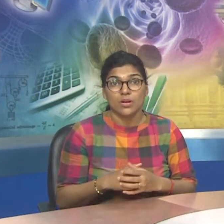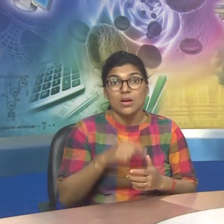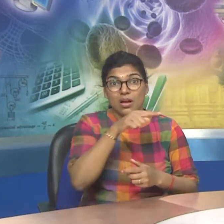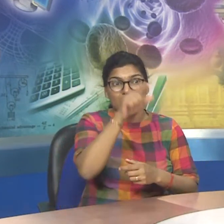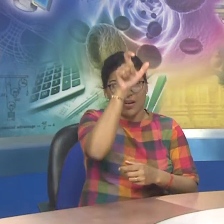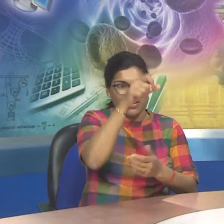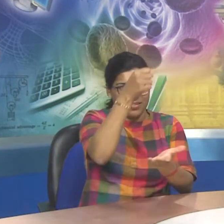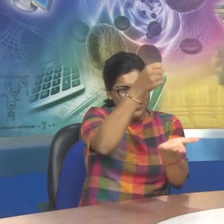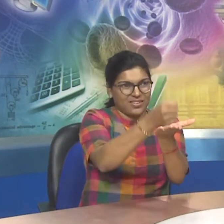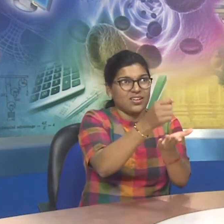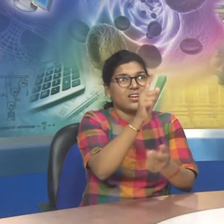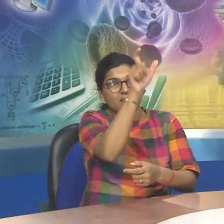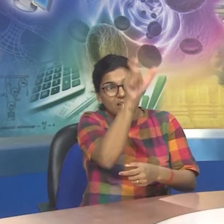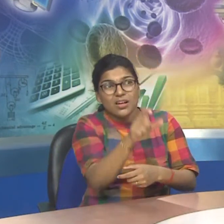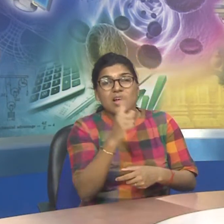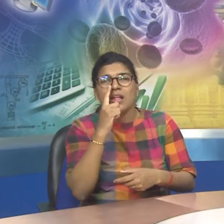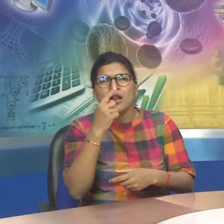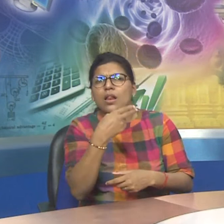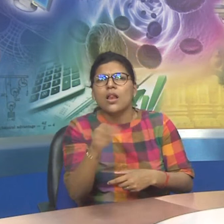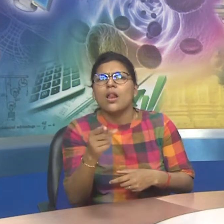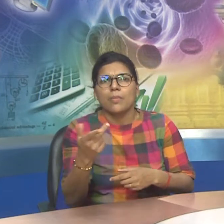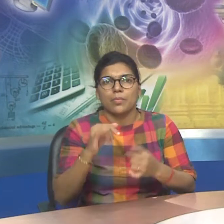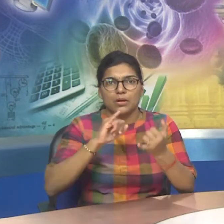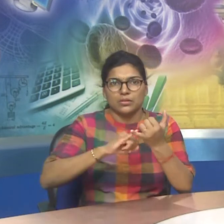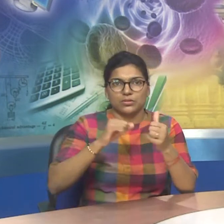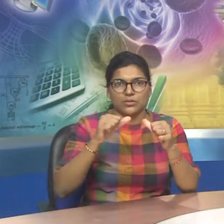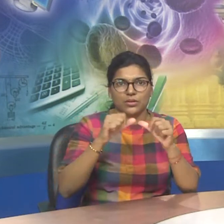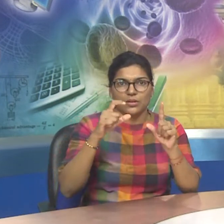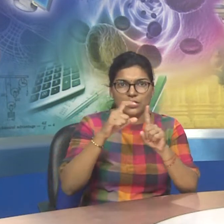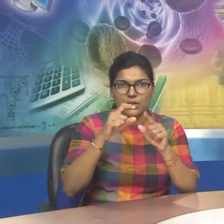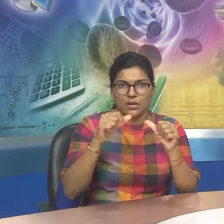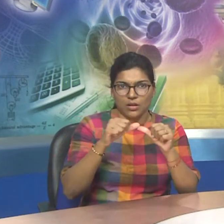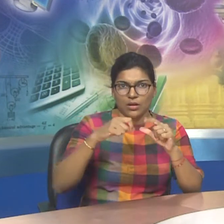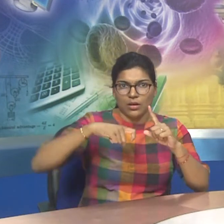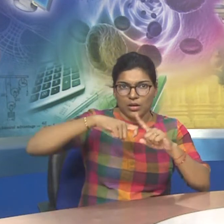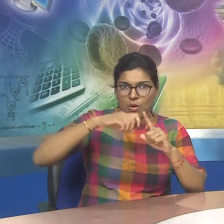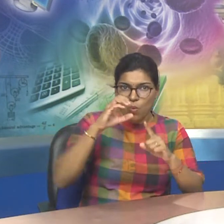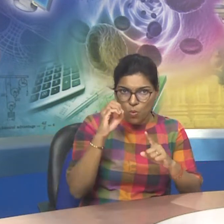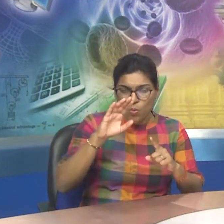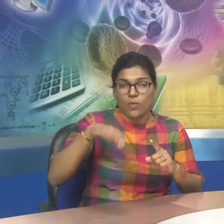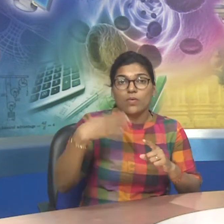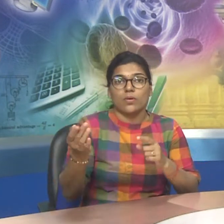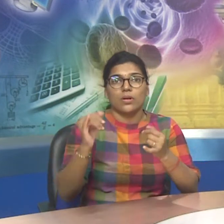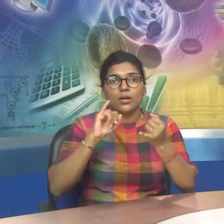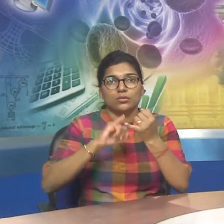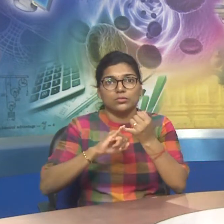The statue was inspired by Sadako Sasaki,